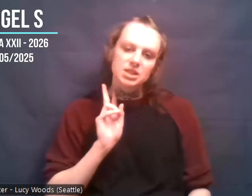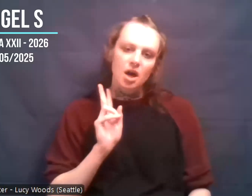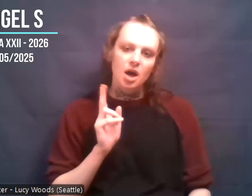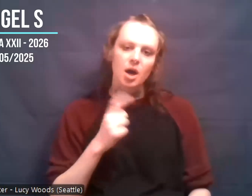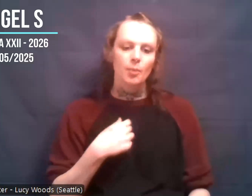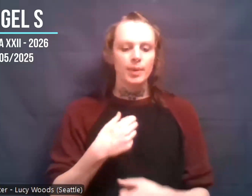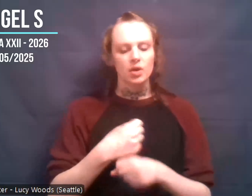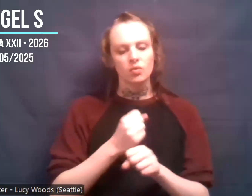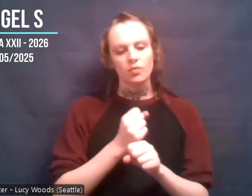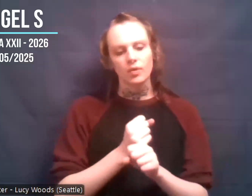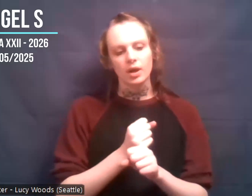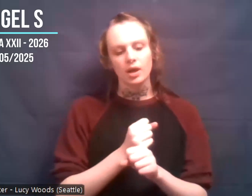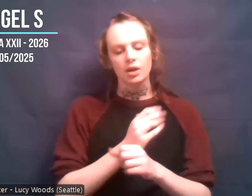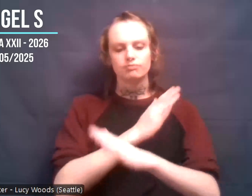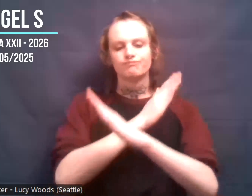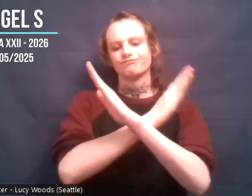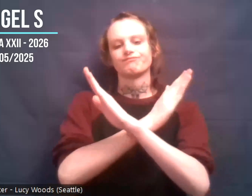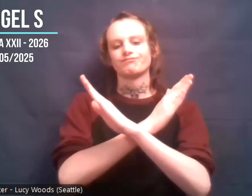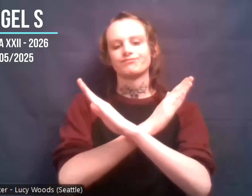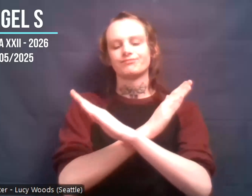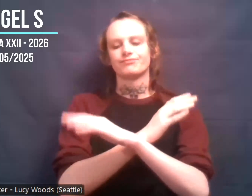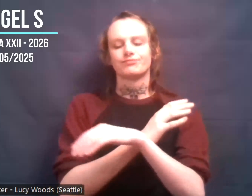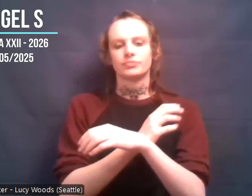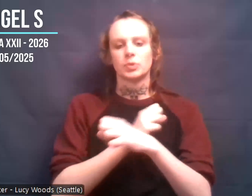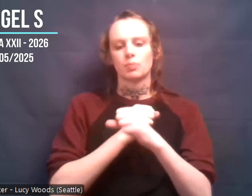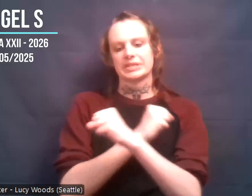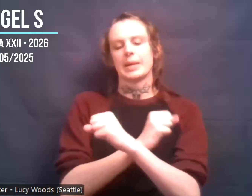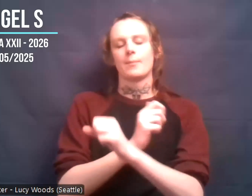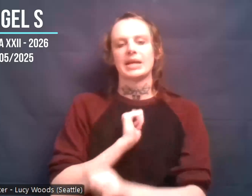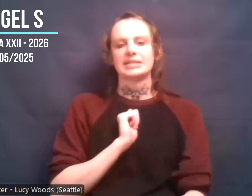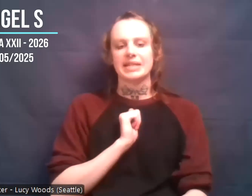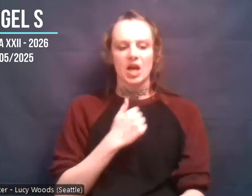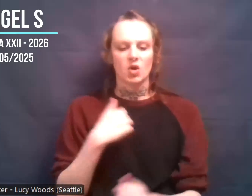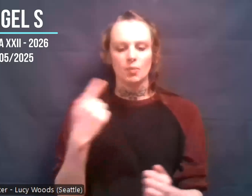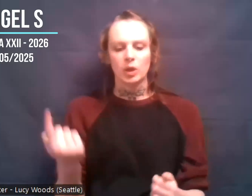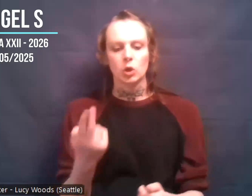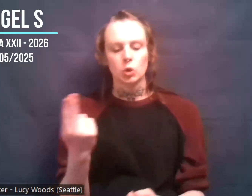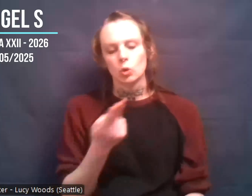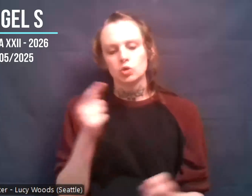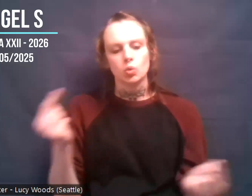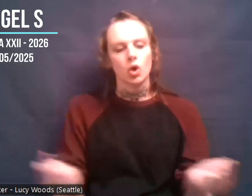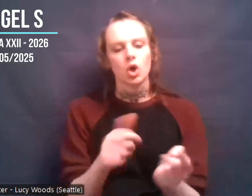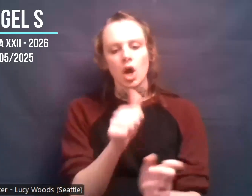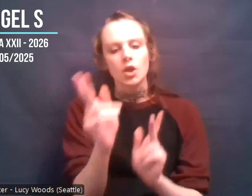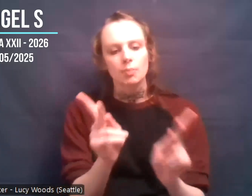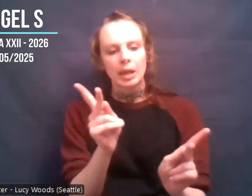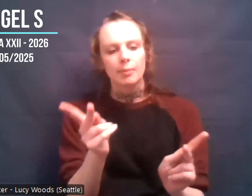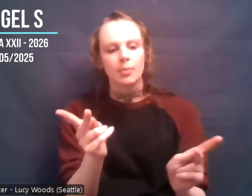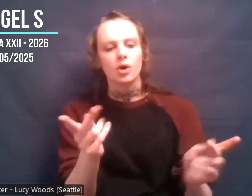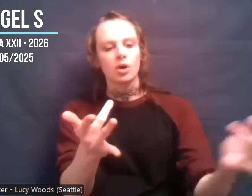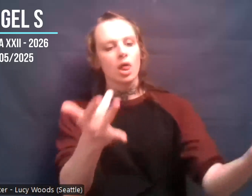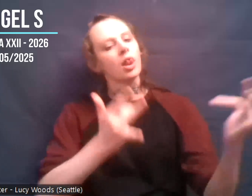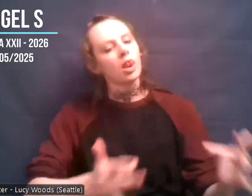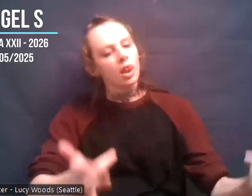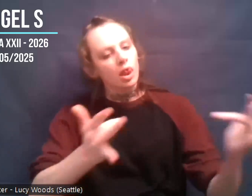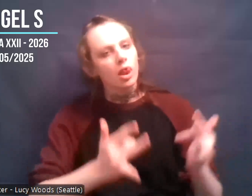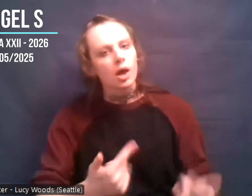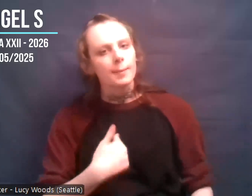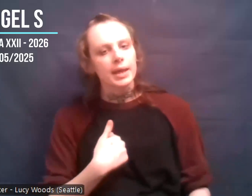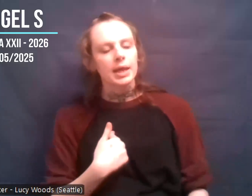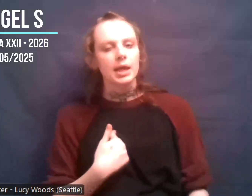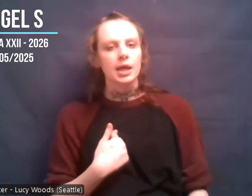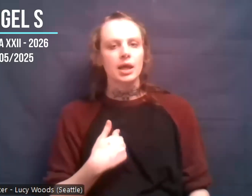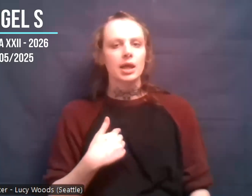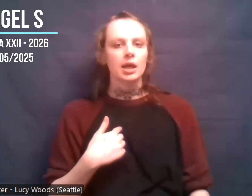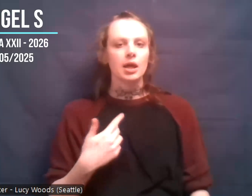for myself to keep me away from people. I have used it as a weapon to harm others and make them feel sorry for me. But most